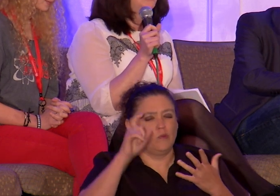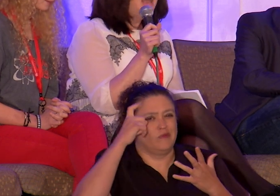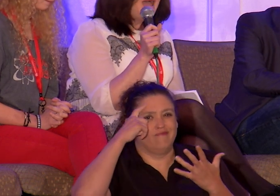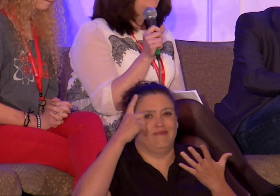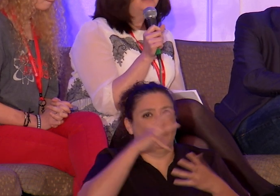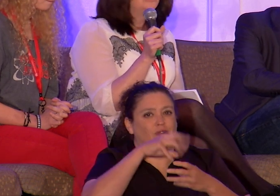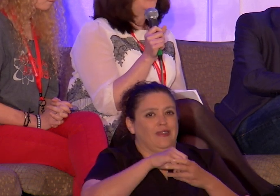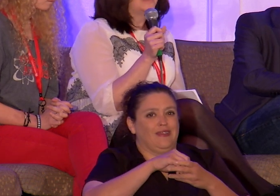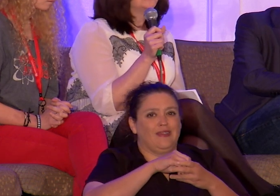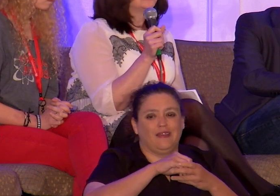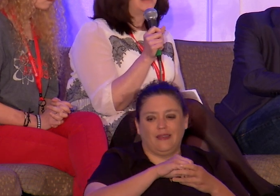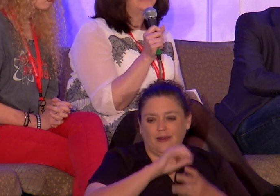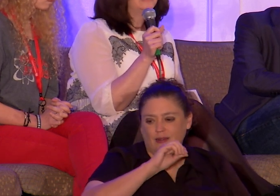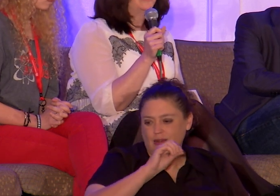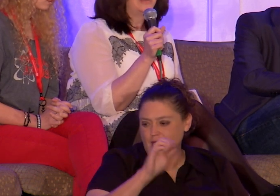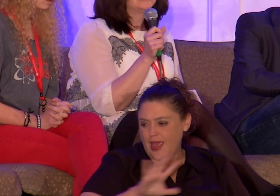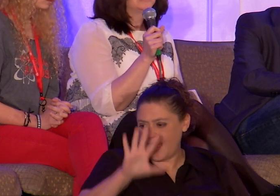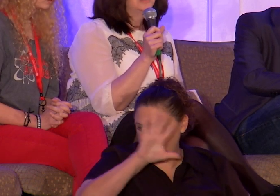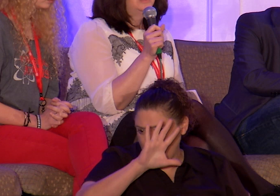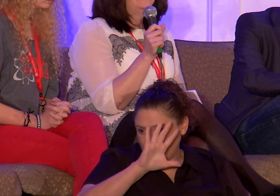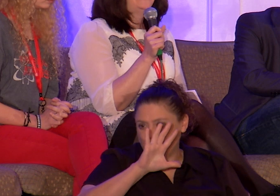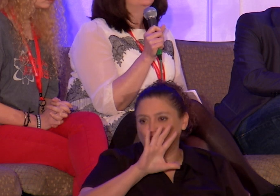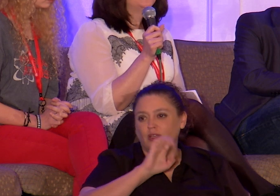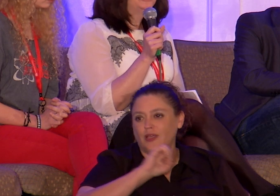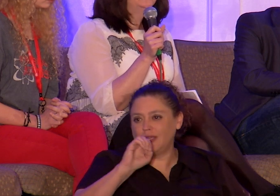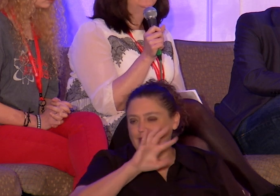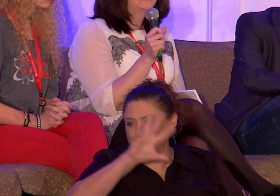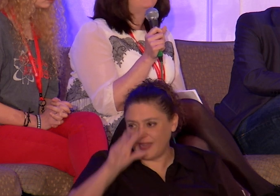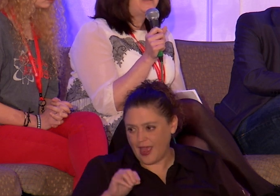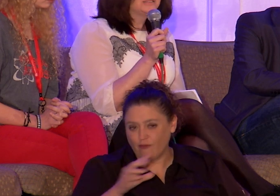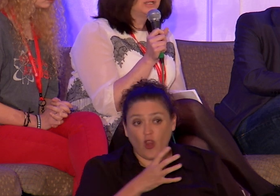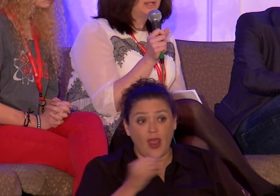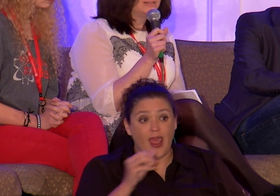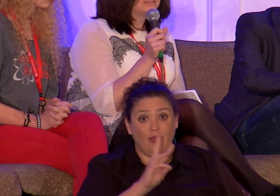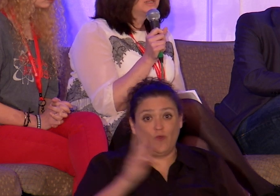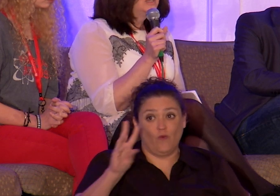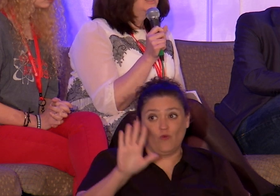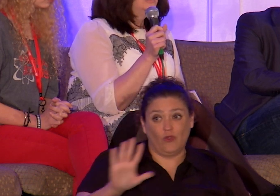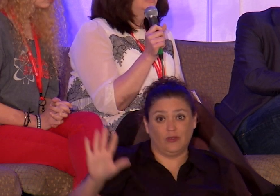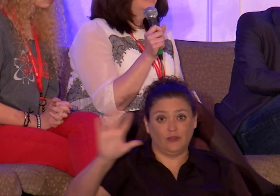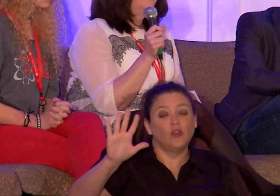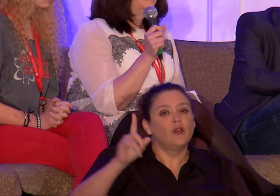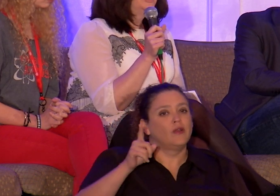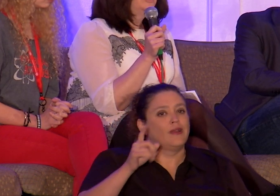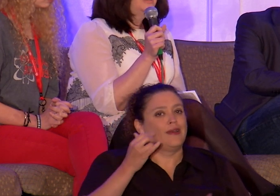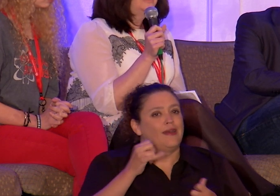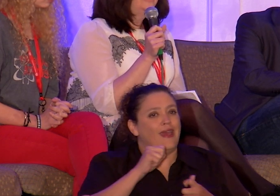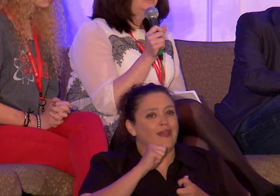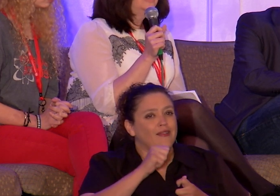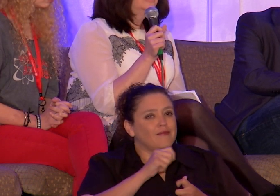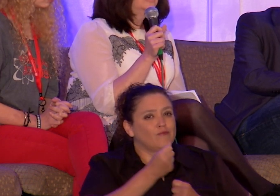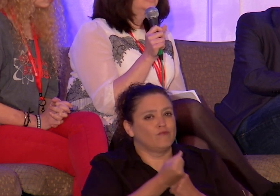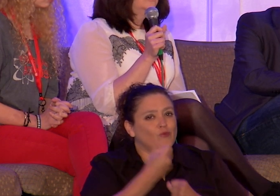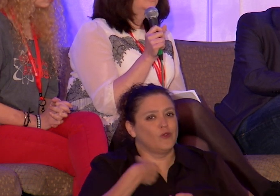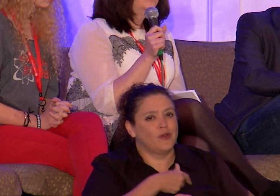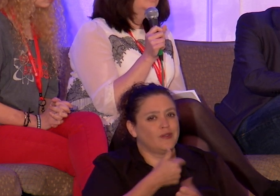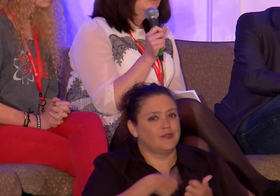Asia and in the West, and in the West. They have turned their backs on us. You know, and I